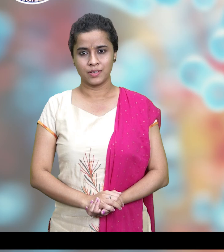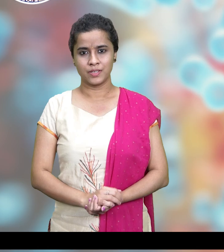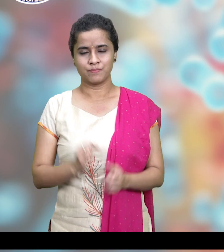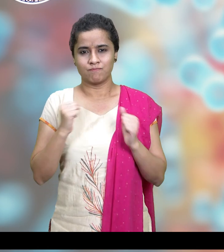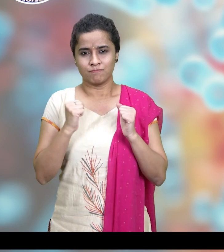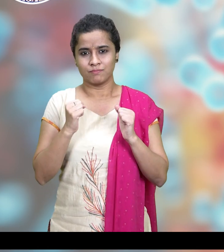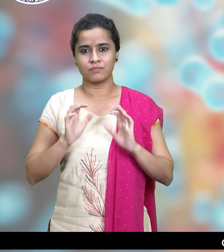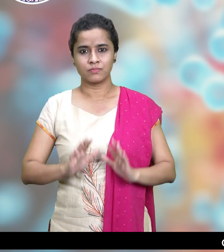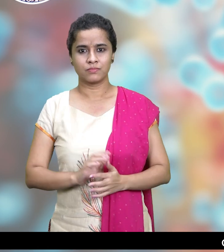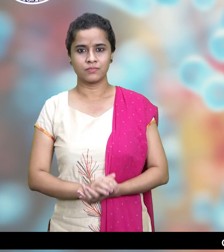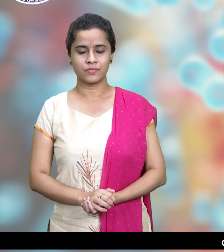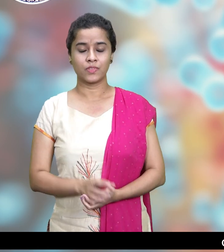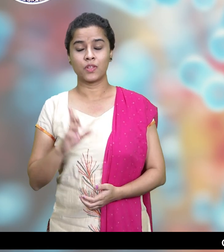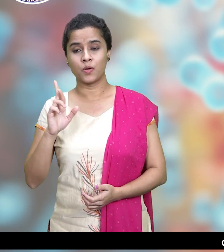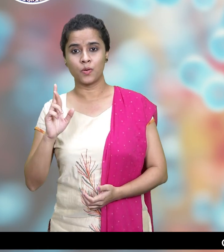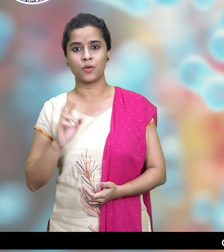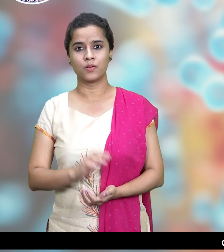fits, or